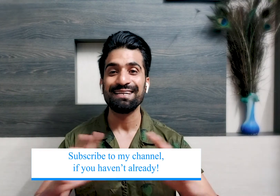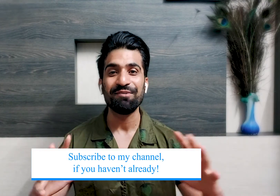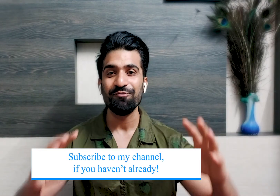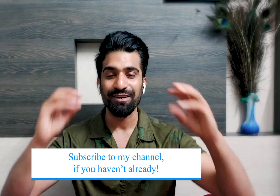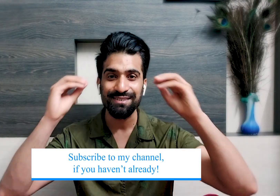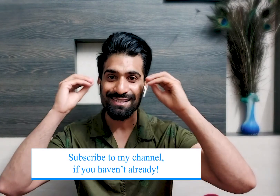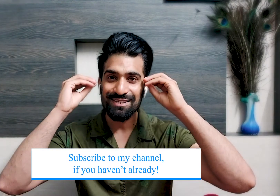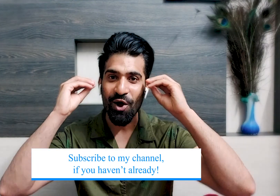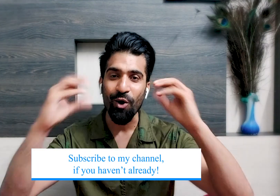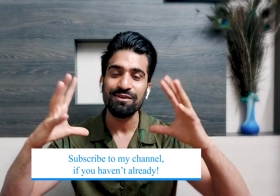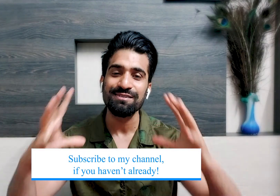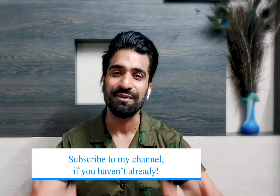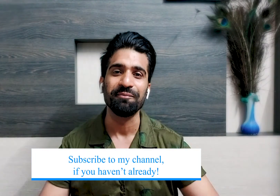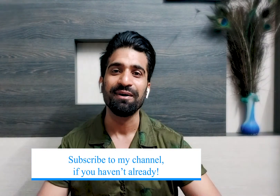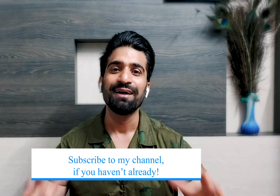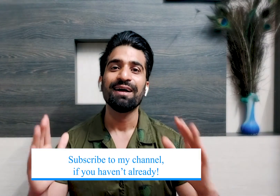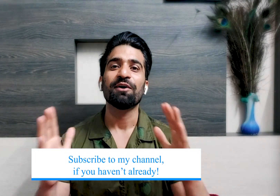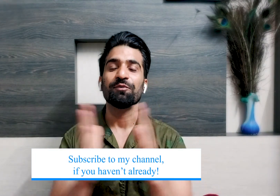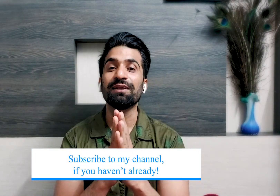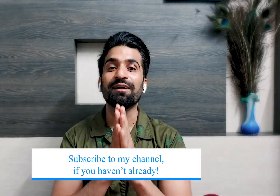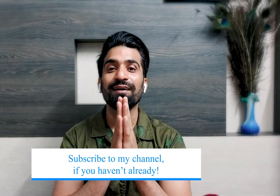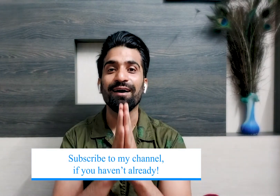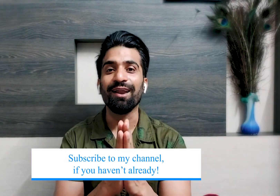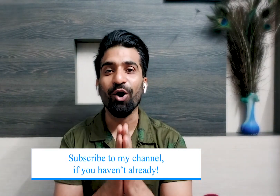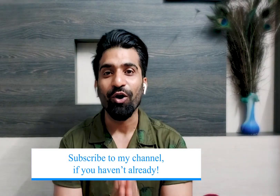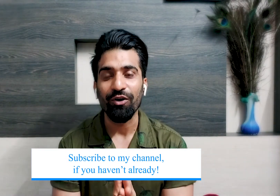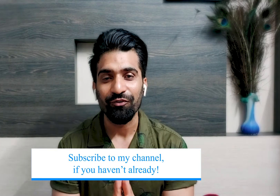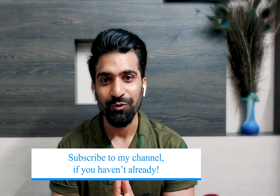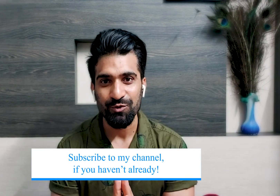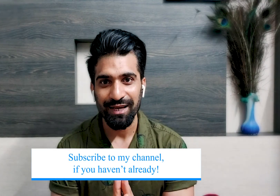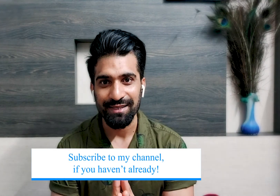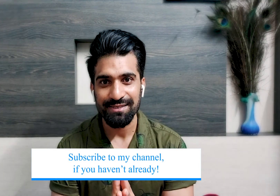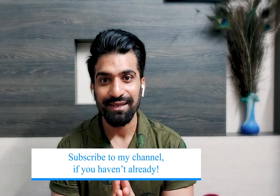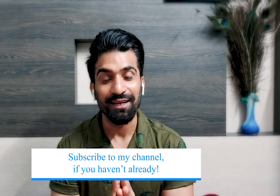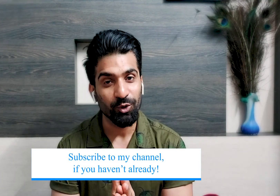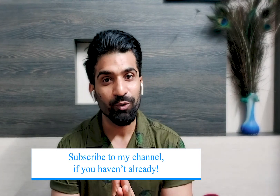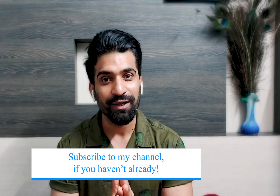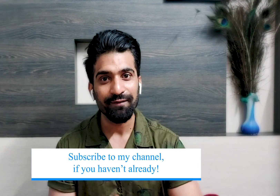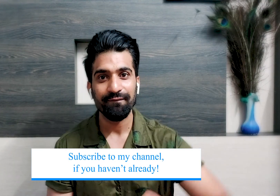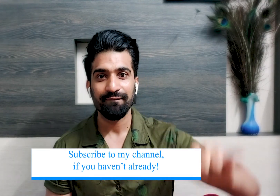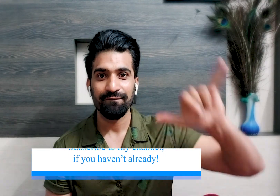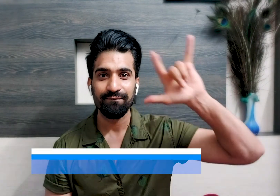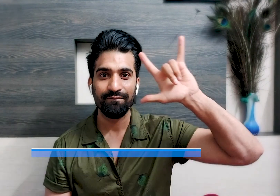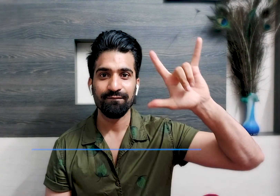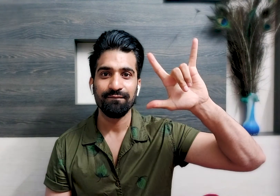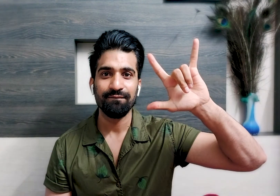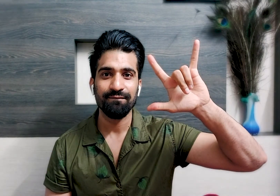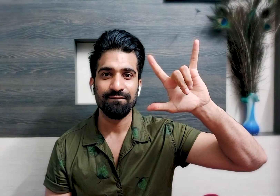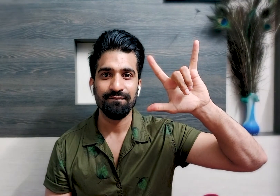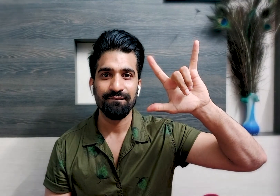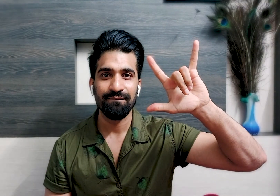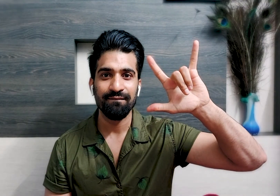and his team were just awesome. We learned a lot of new science, including